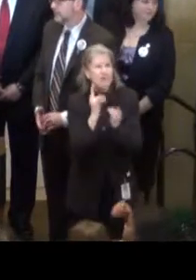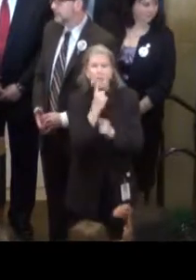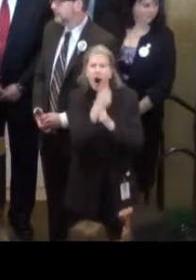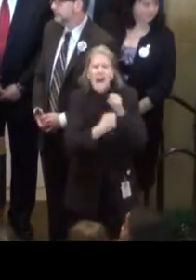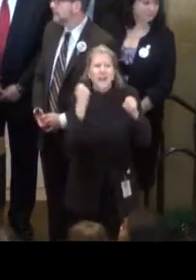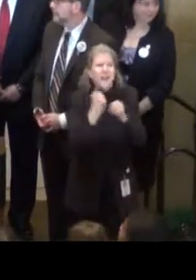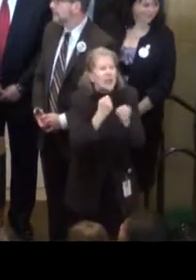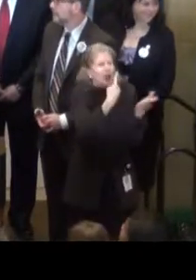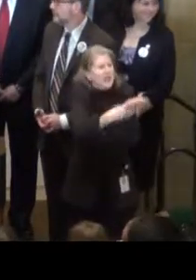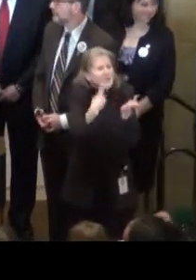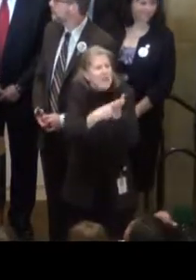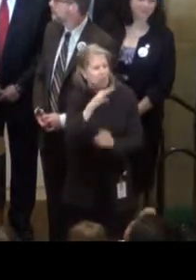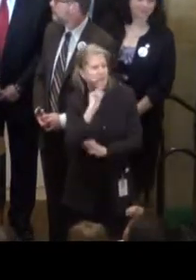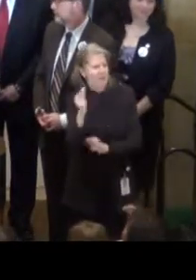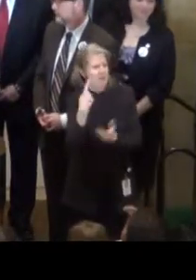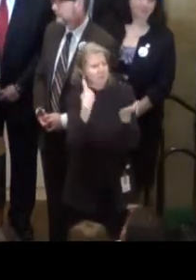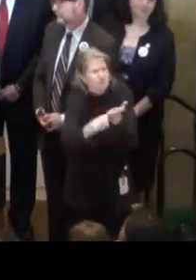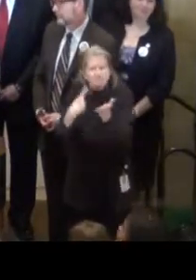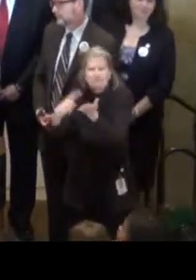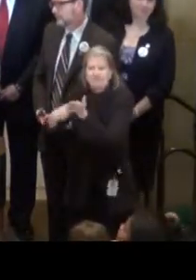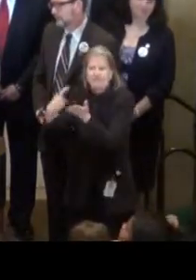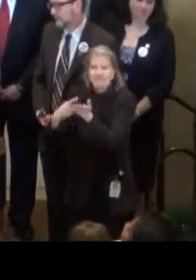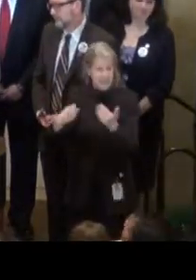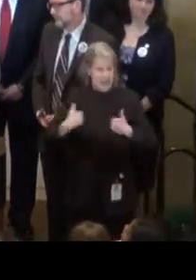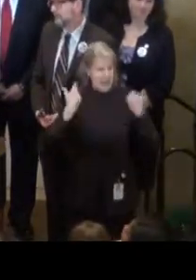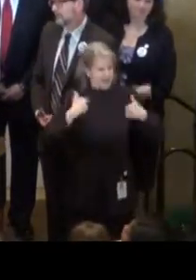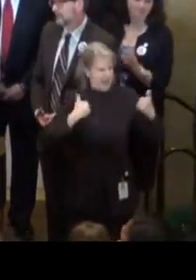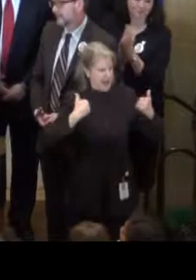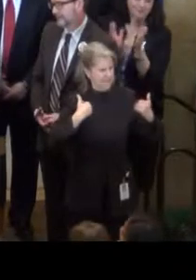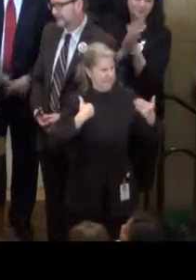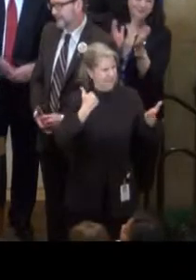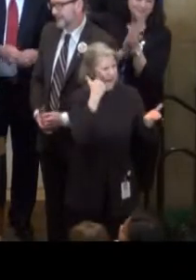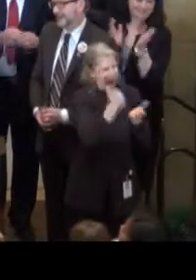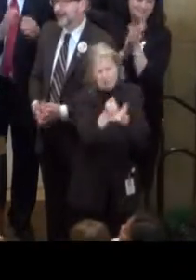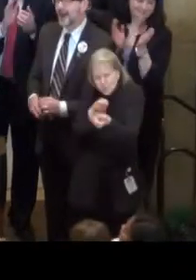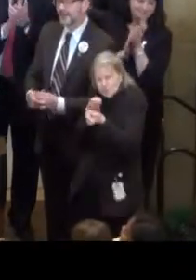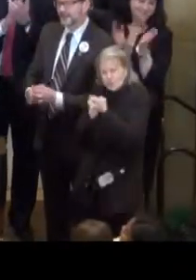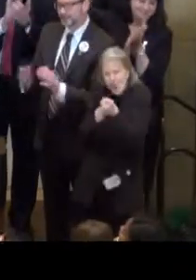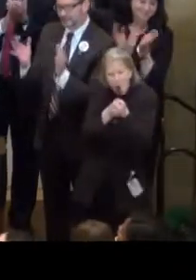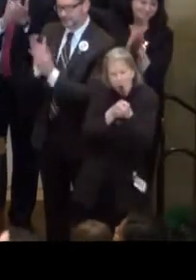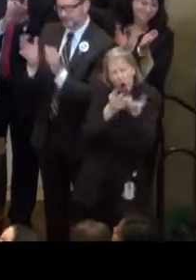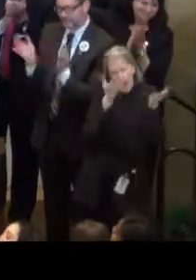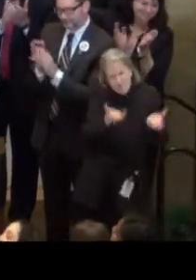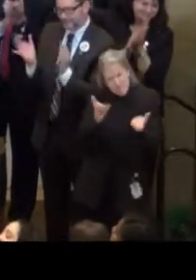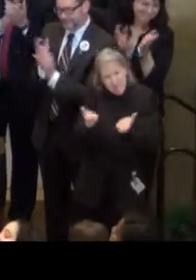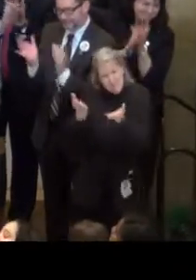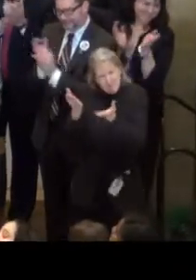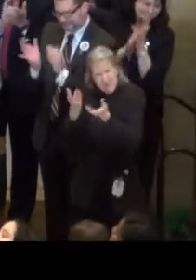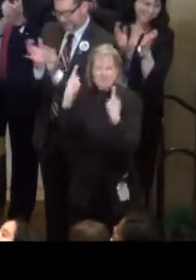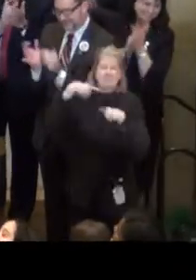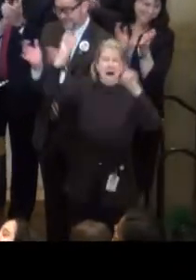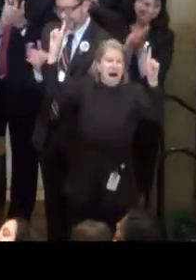year. We need the youth to carry us across the line. Can you do that?